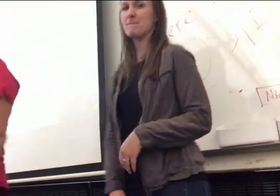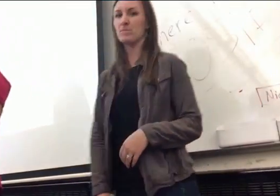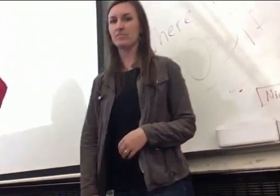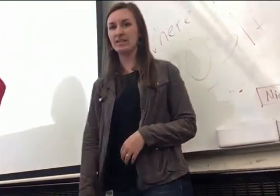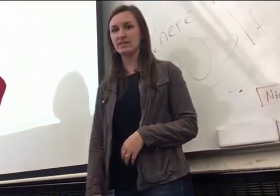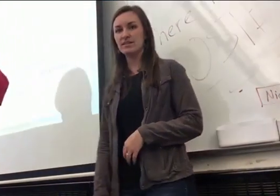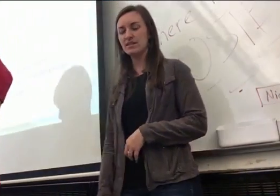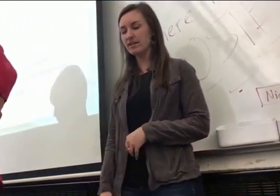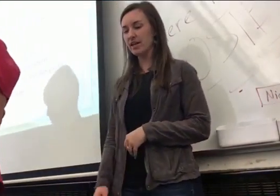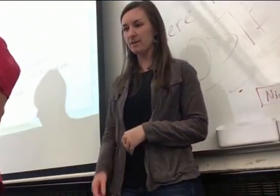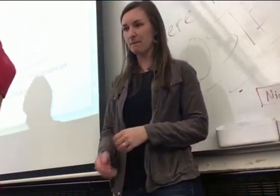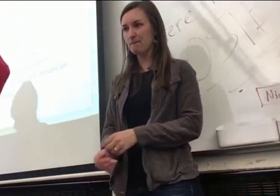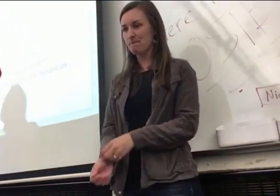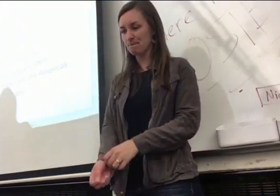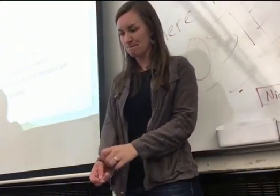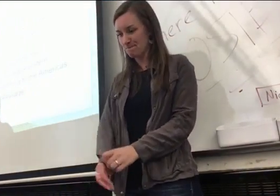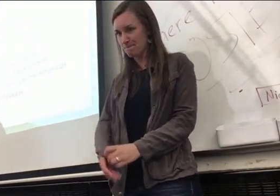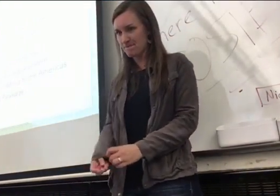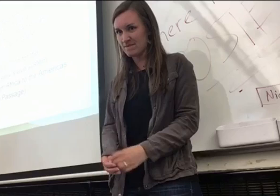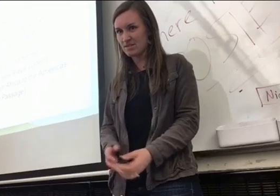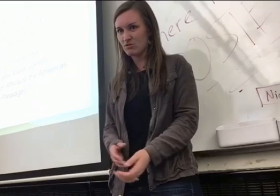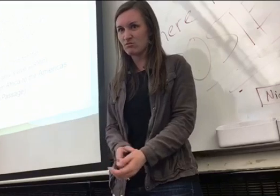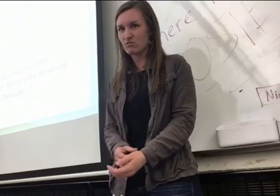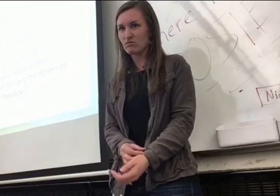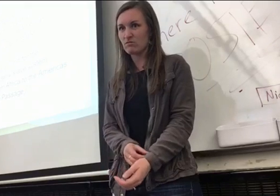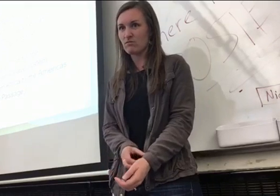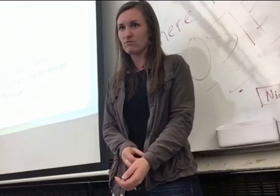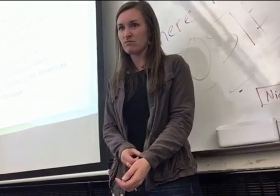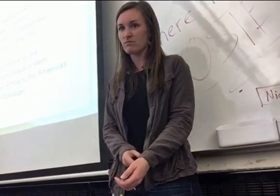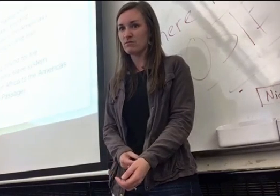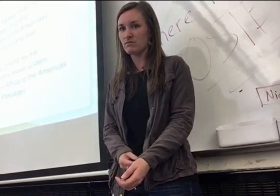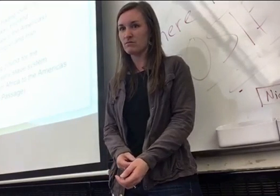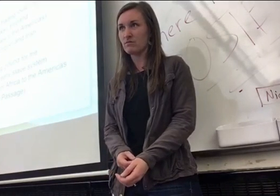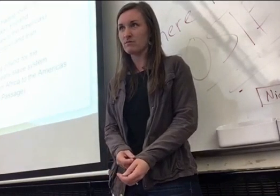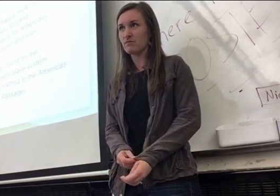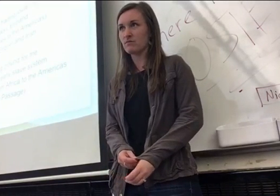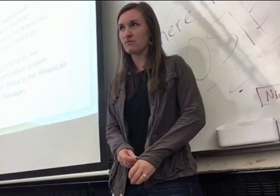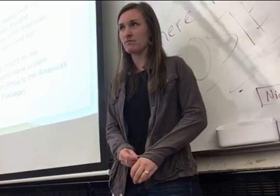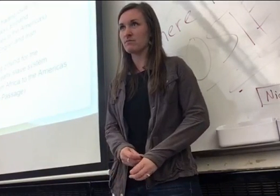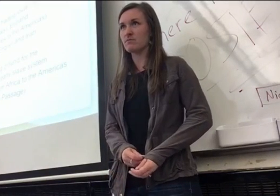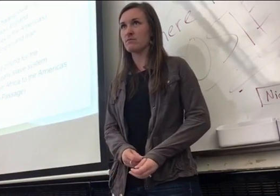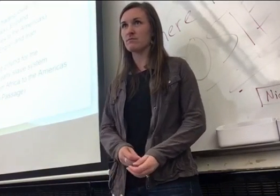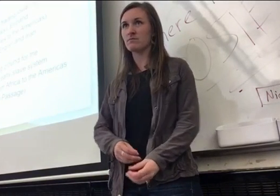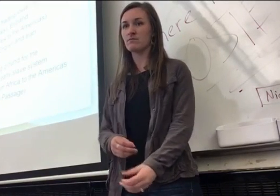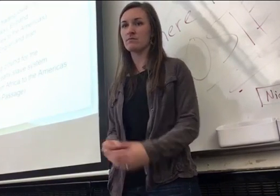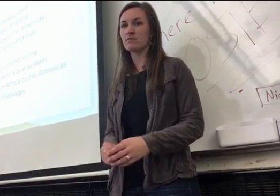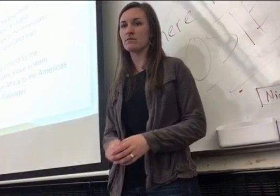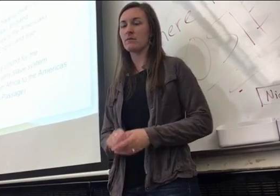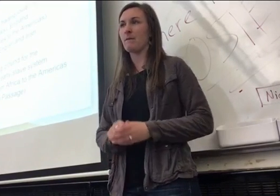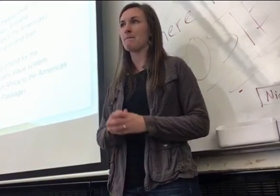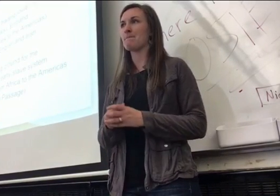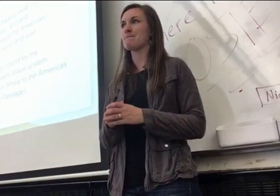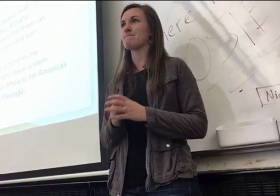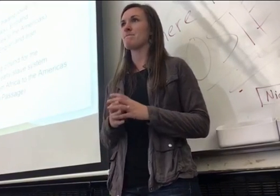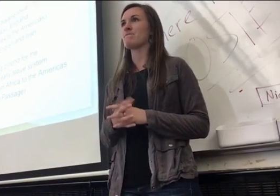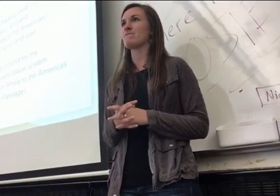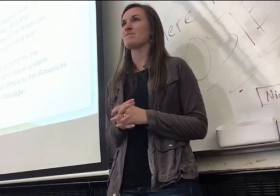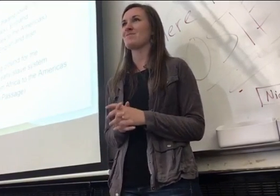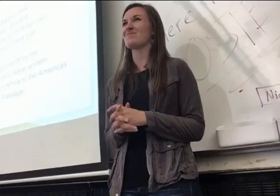He kicked it. Don't kick it. Hey, be really careful. You've already kicked it like twice and you're about to hit it. So just be really